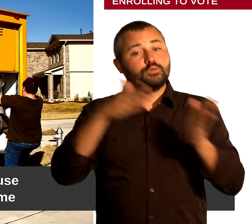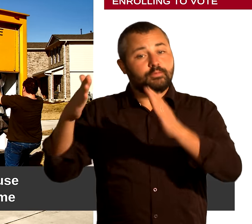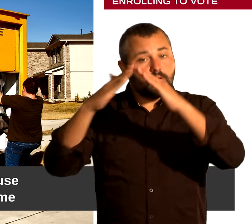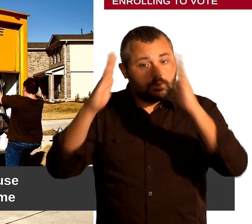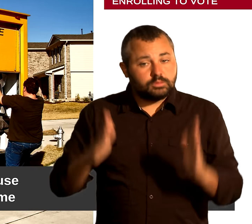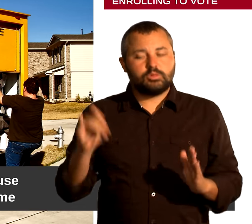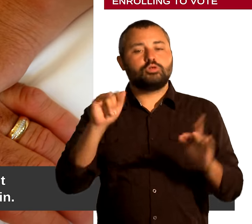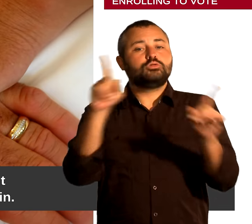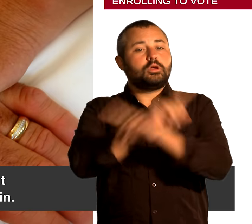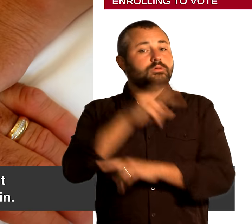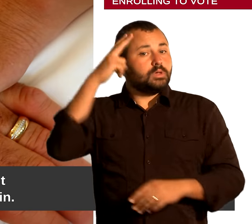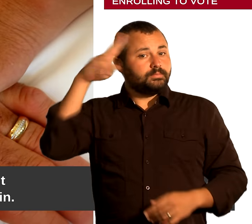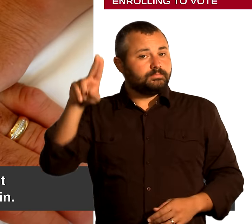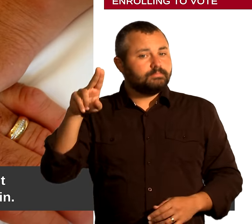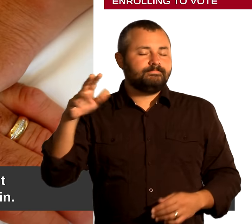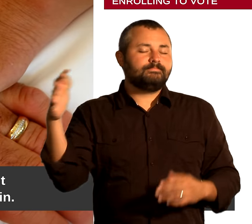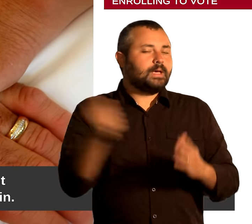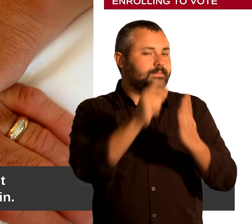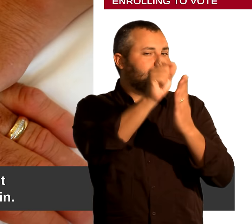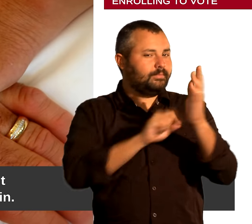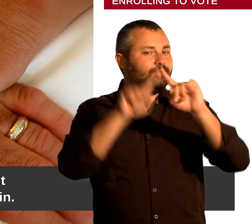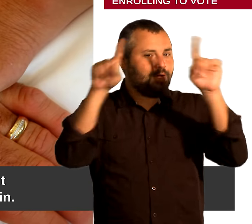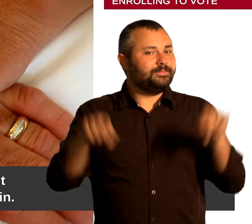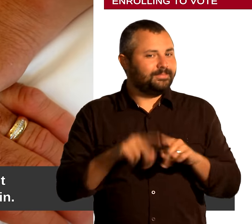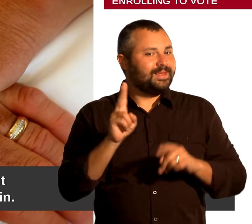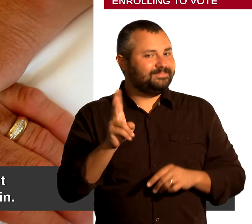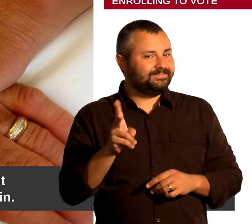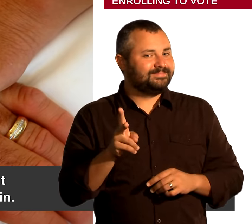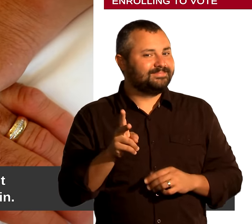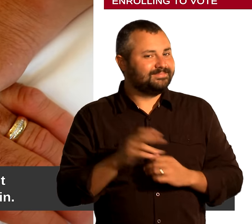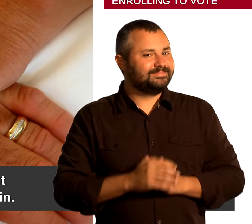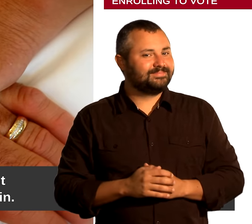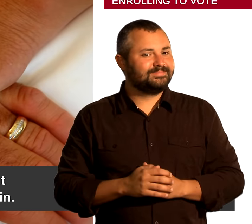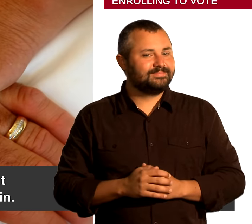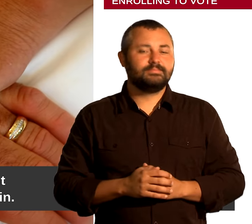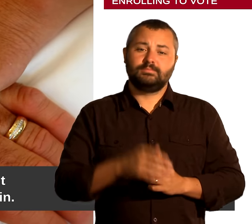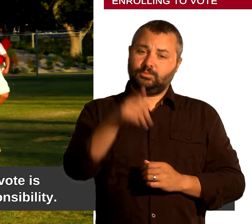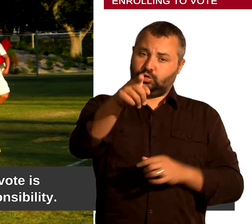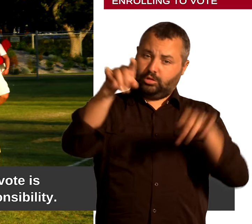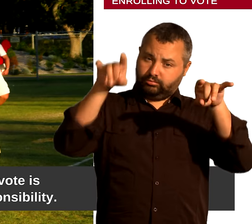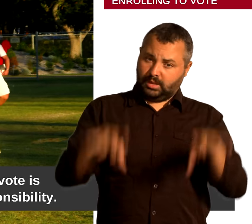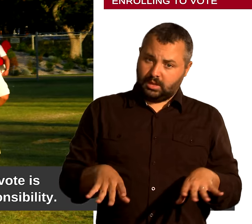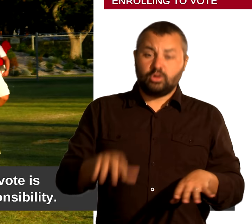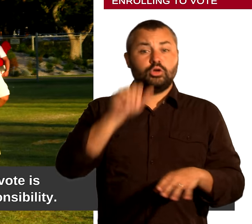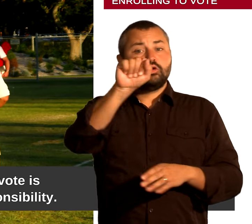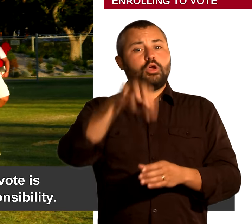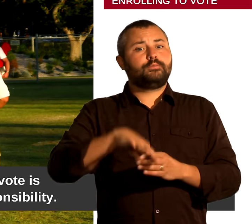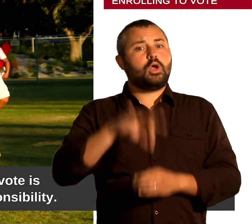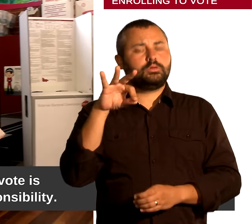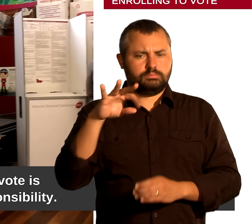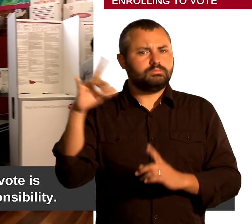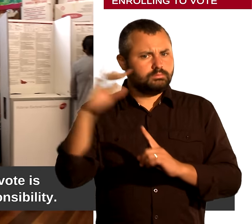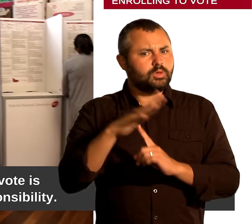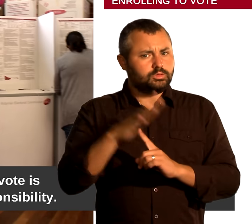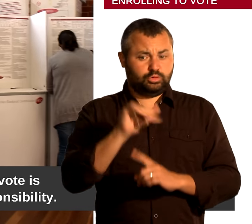house... Or change your name... You need to fill out the same form again. As an Australian, your vote